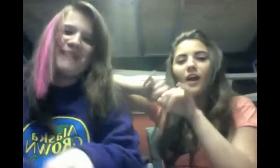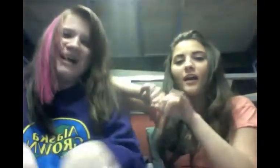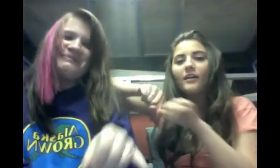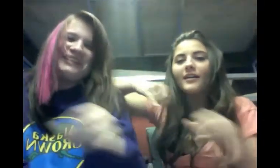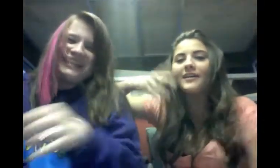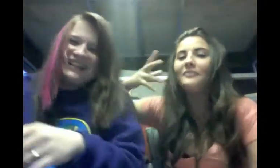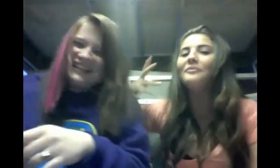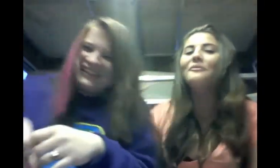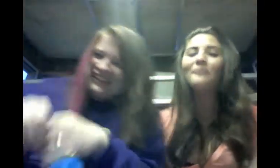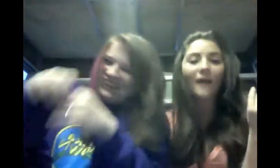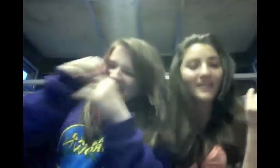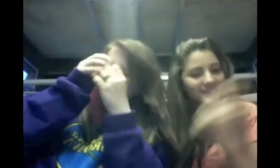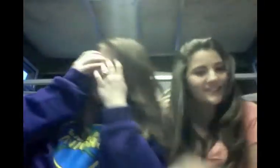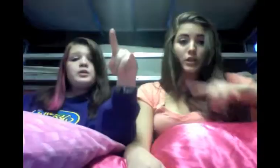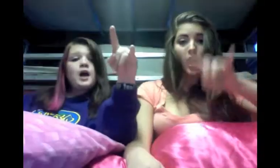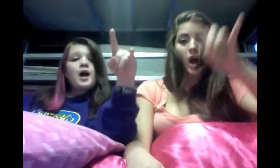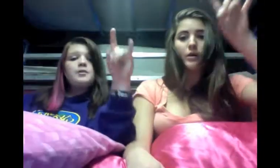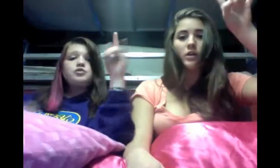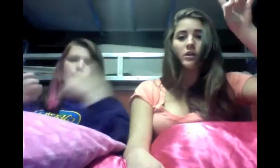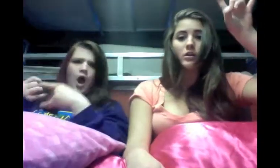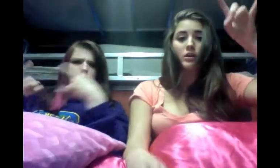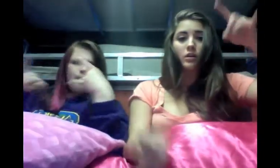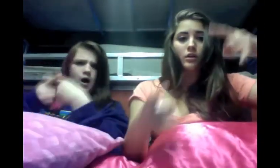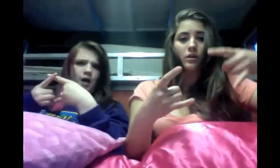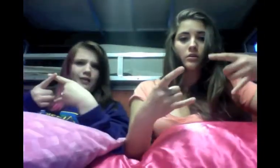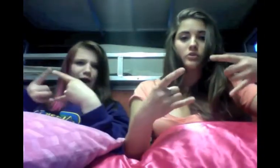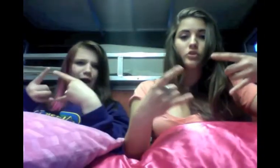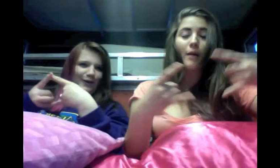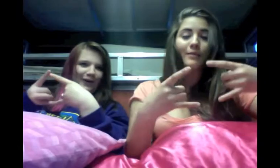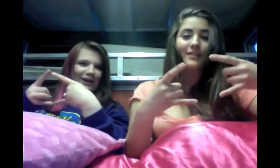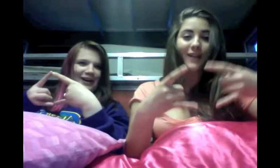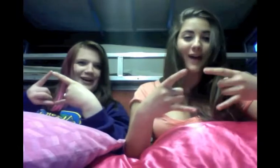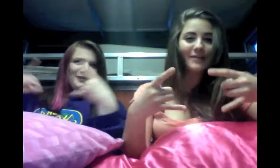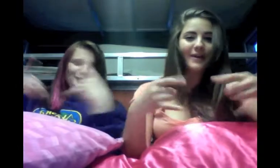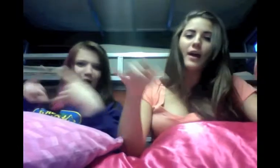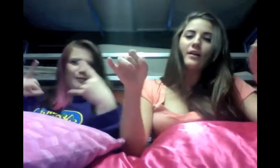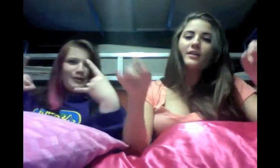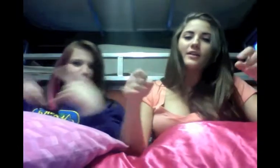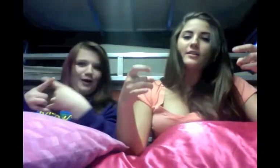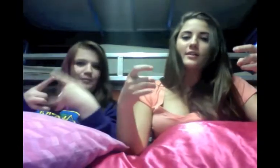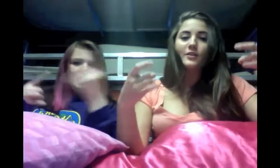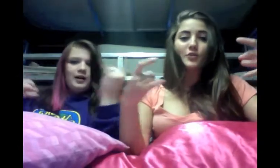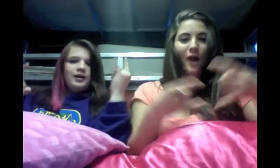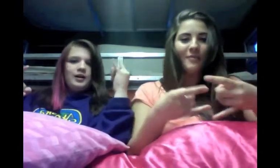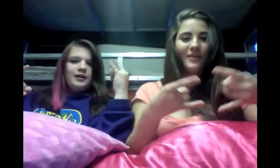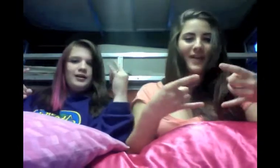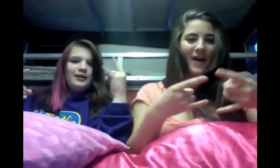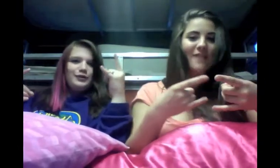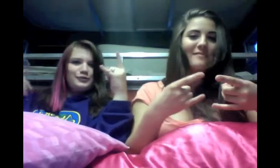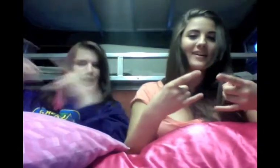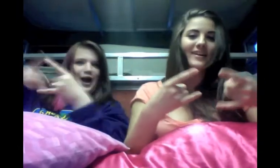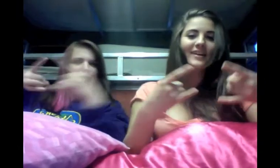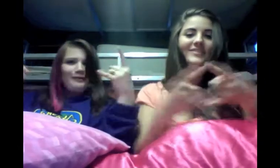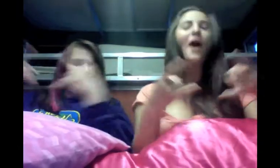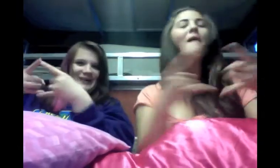llama. What? Llama drama llama. Drama llama. Drama llama. Drama llama. Drama